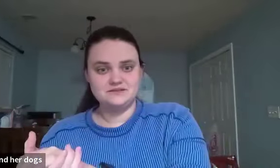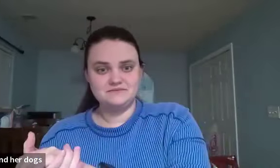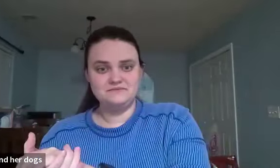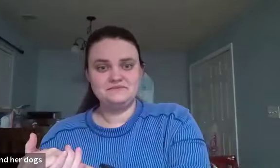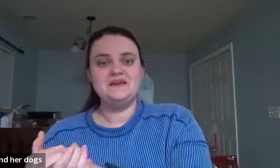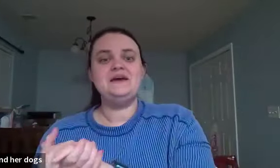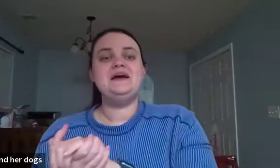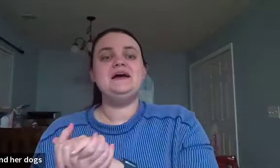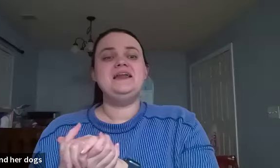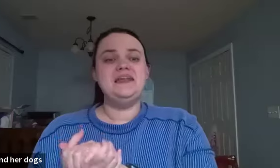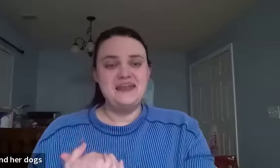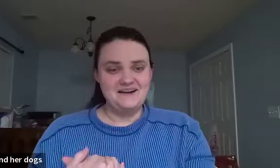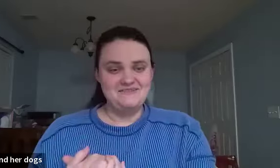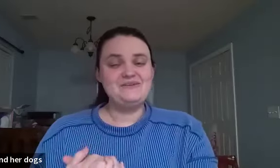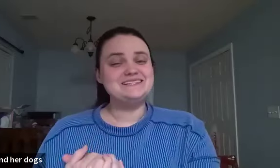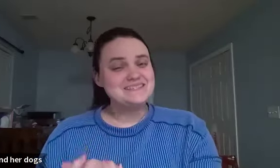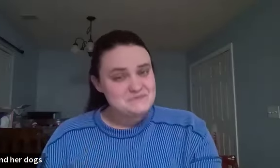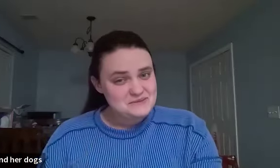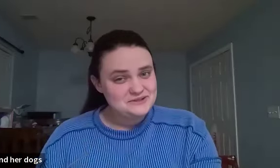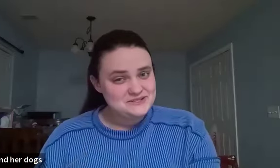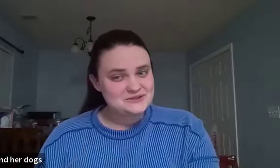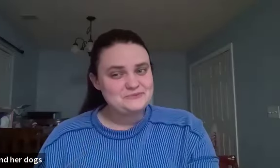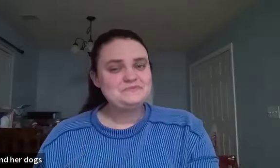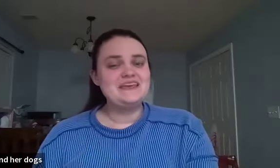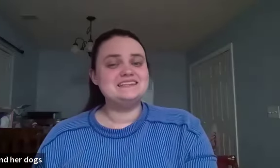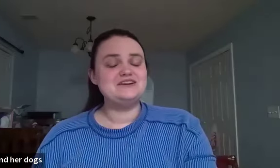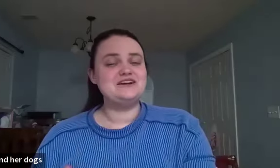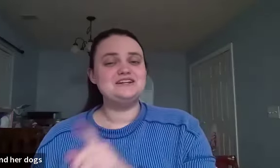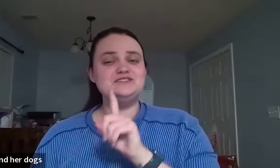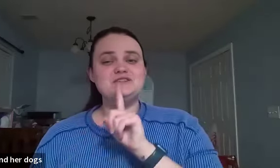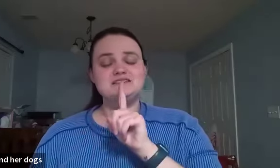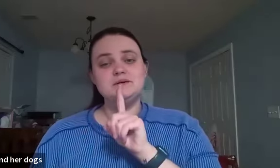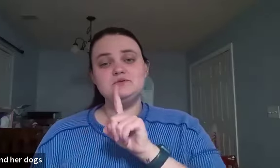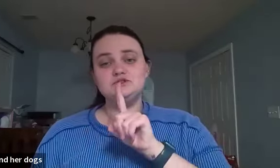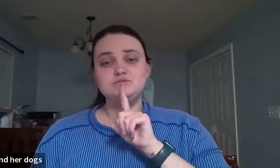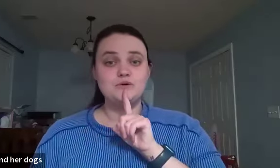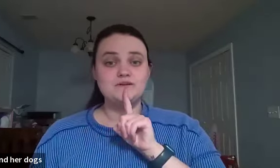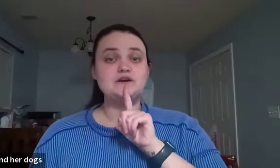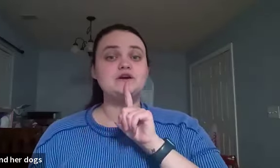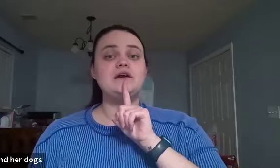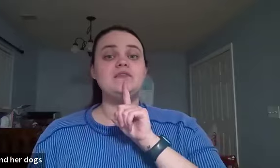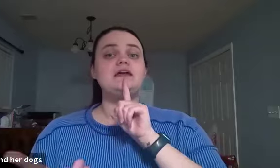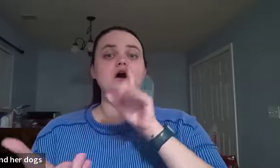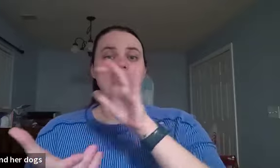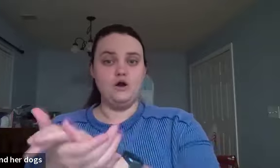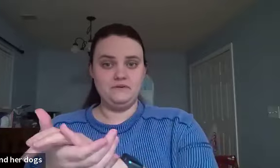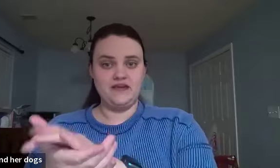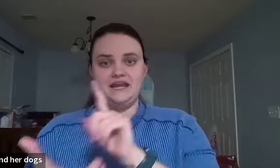husband. Now, what some people do is they're going to do that. Some people will do pointer finger and then open that